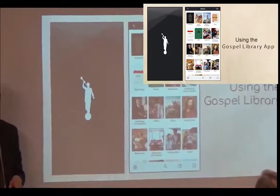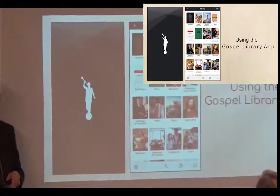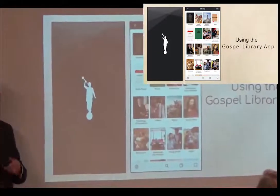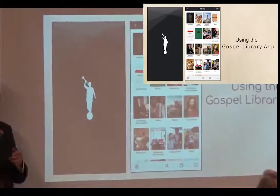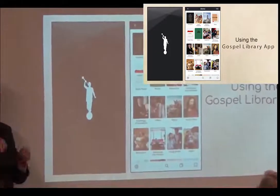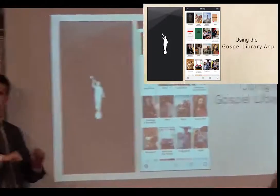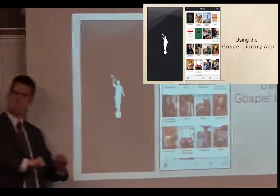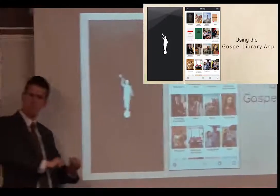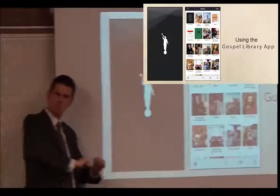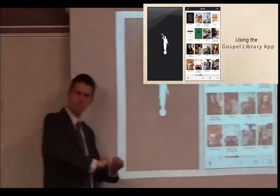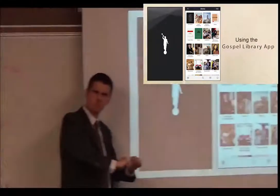I'm just going to put this out here.